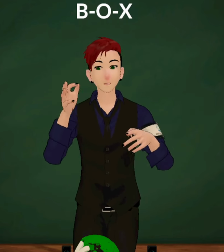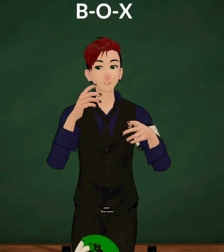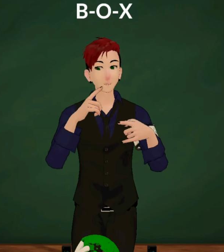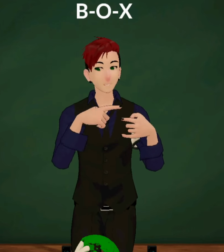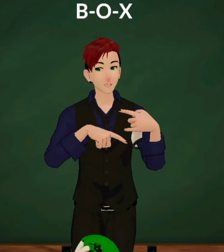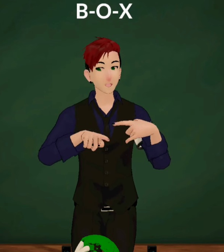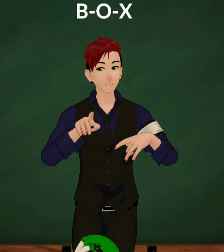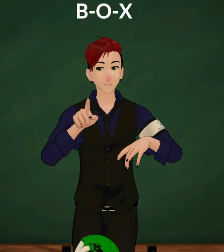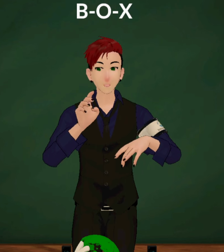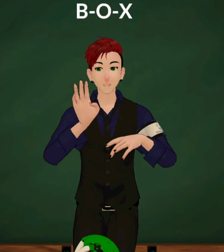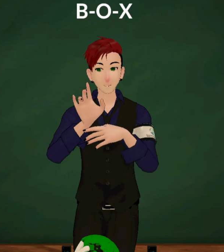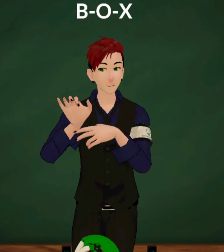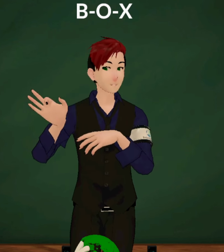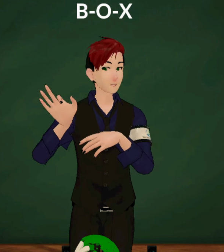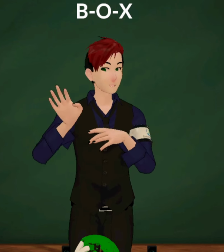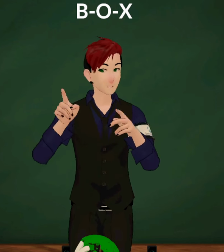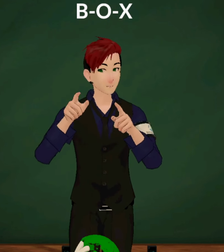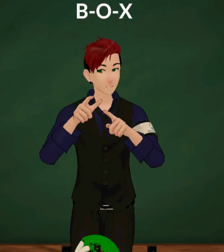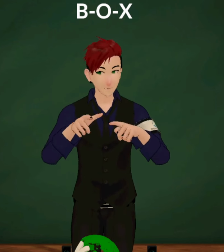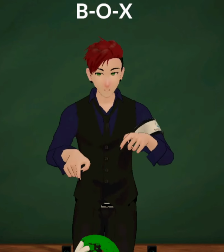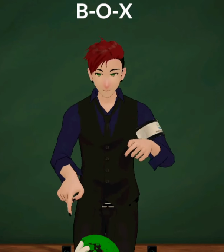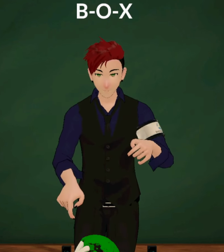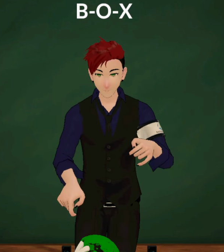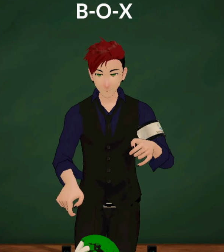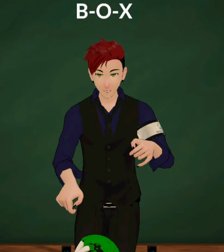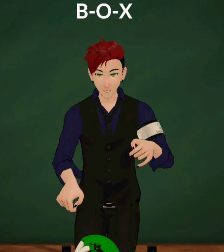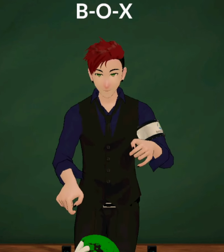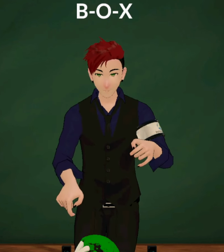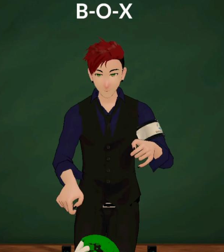are signs that are the spelling as the word.